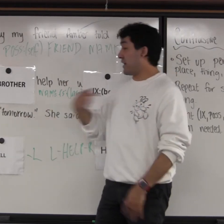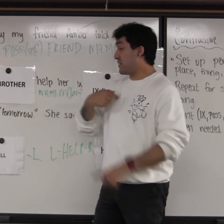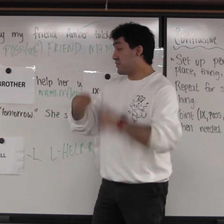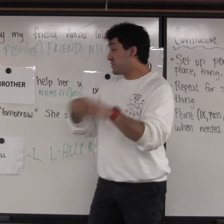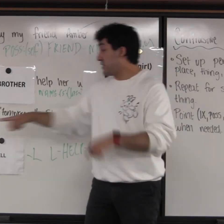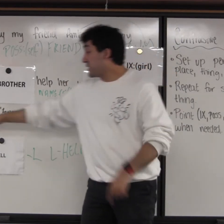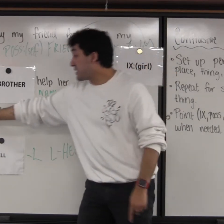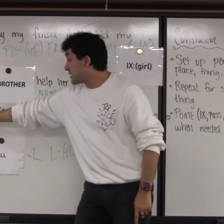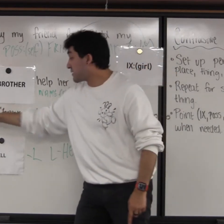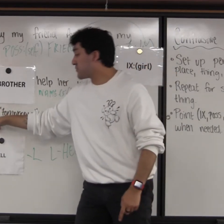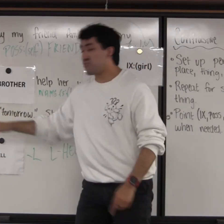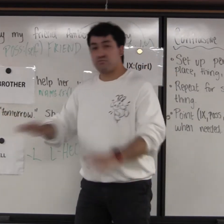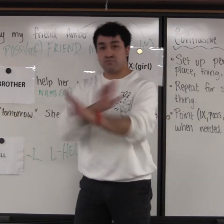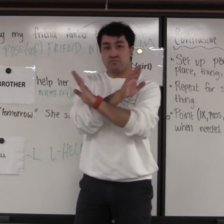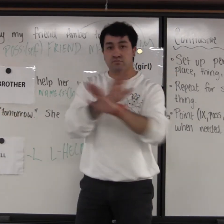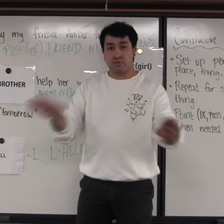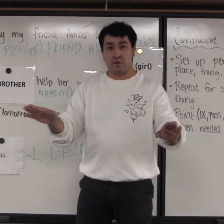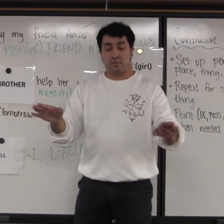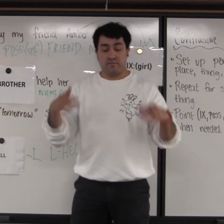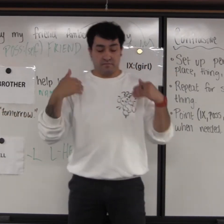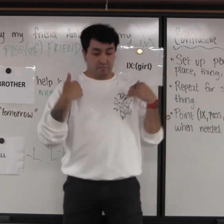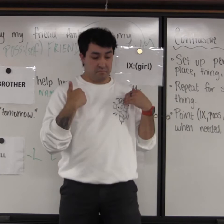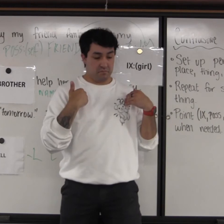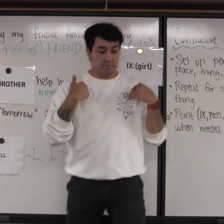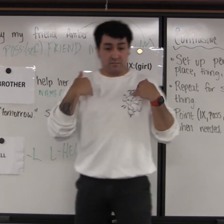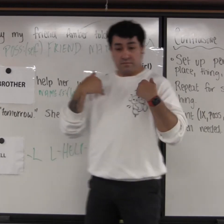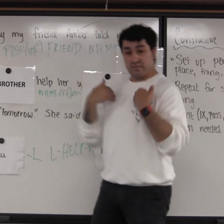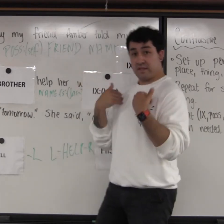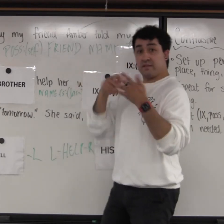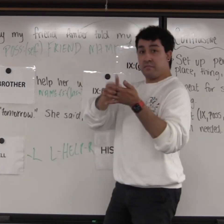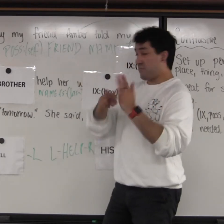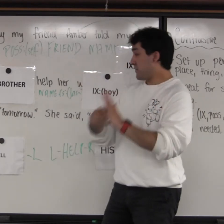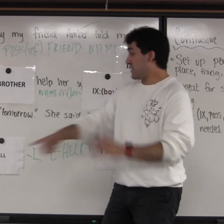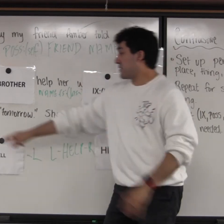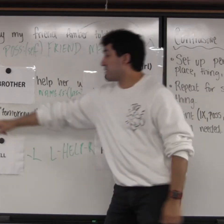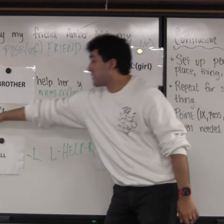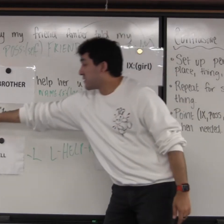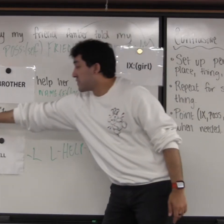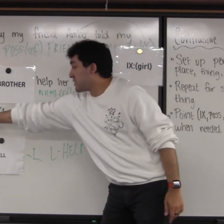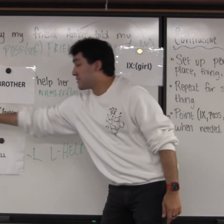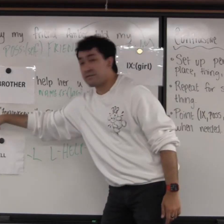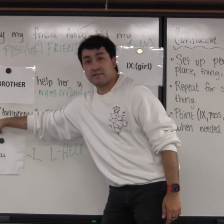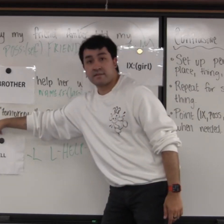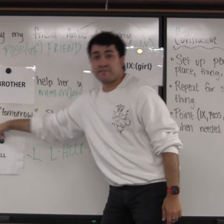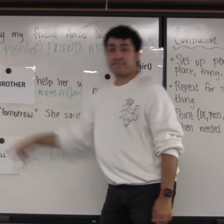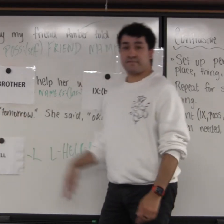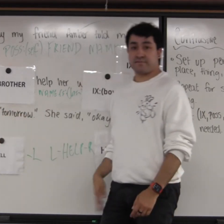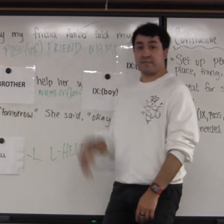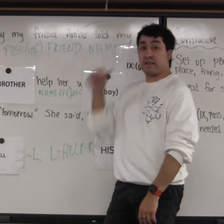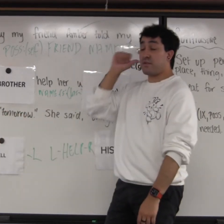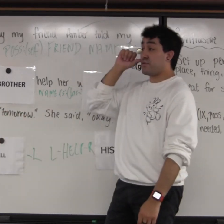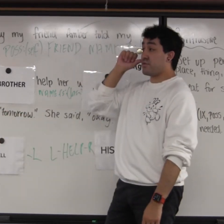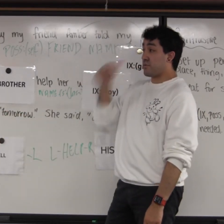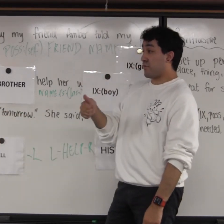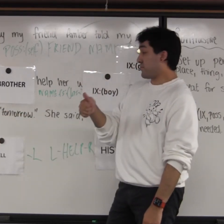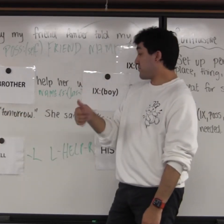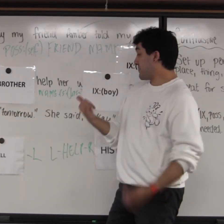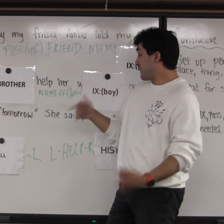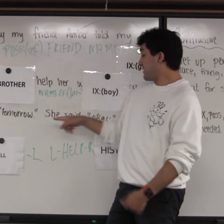I don't need to add anything. I don't need to say he said. I don't need to put a period. All you have to do in ASL is after you've set up a person is to